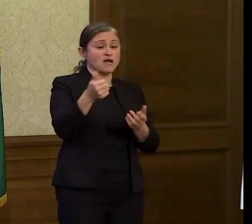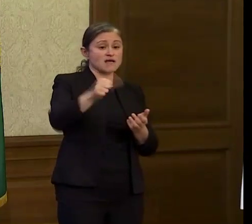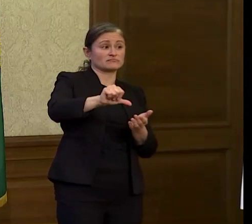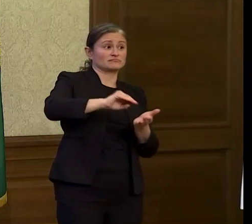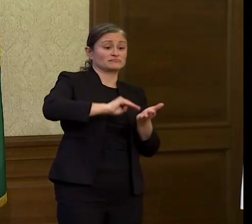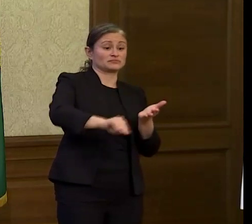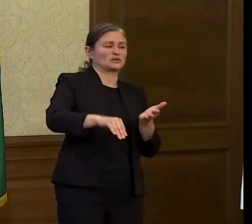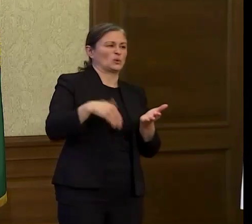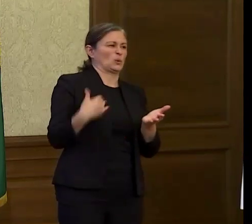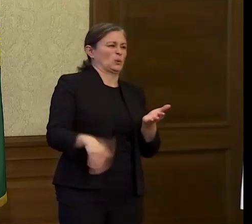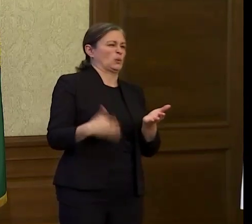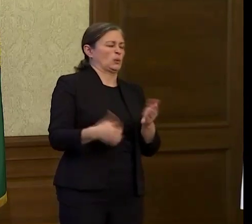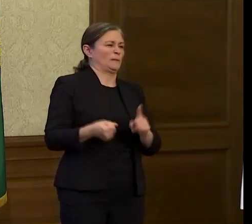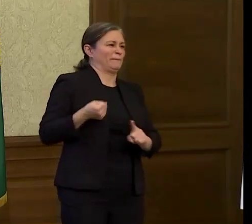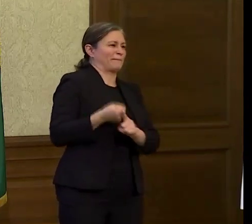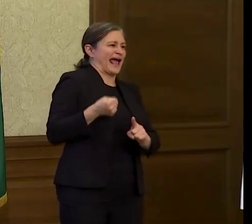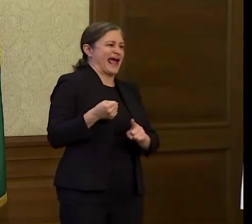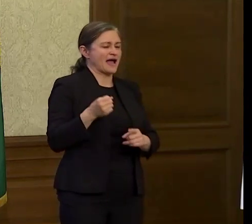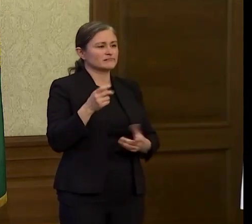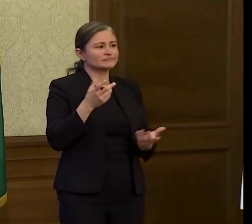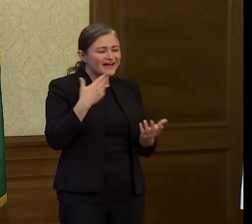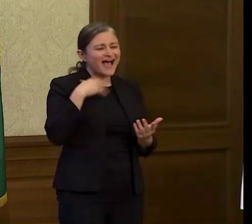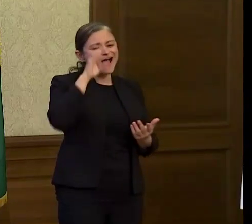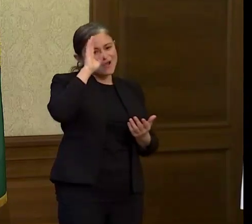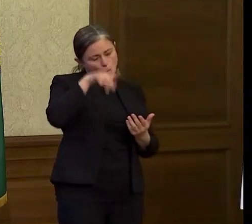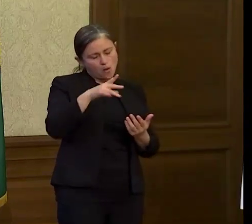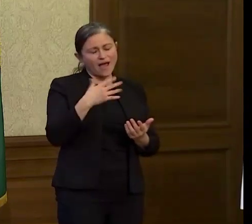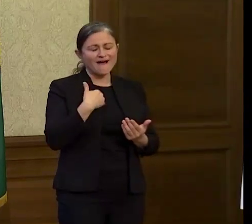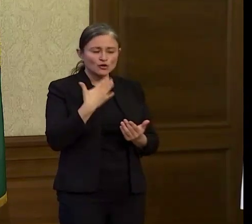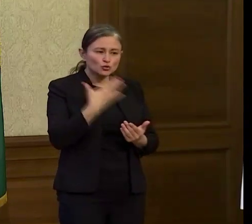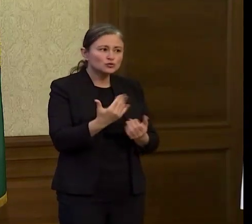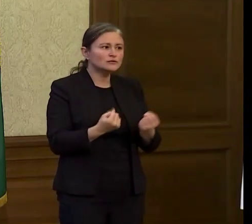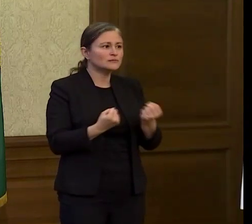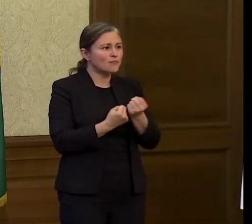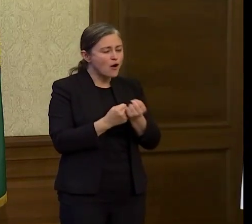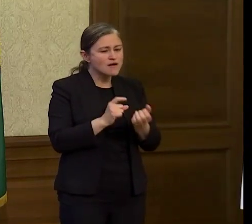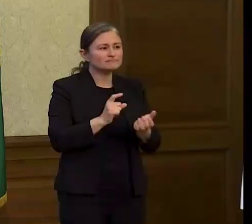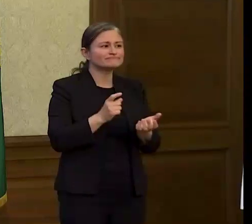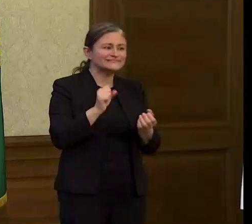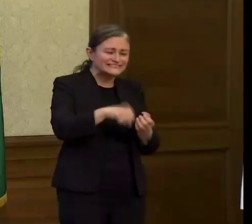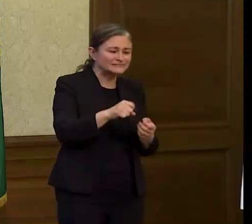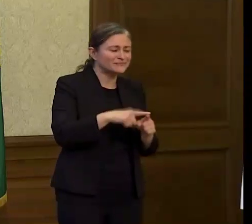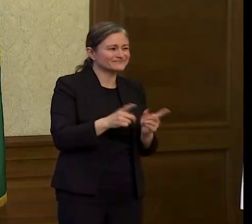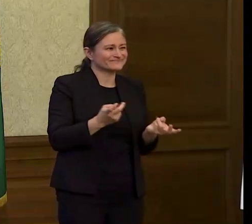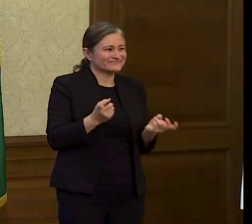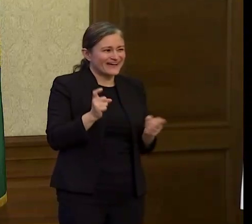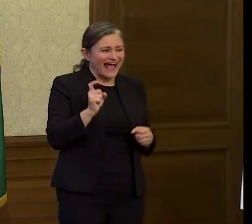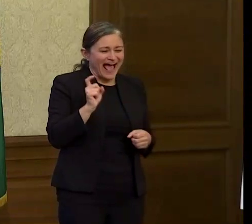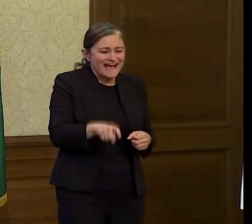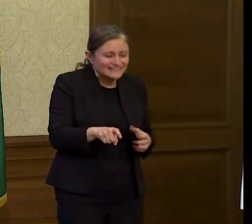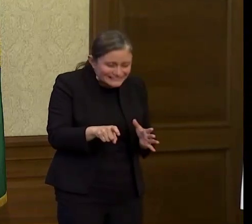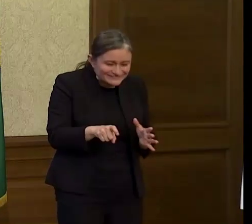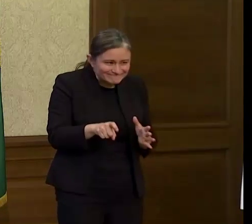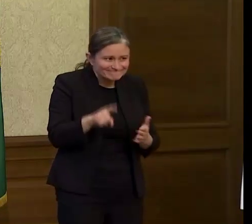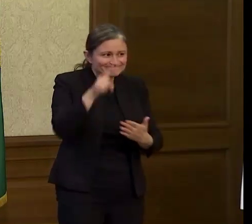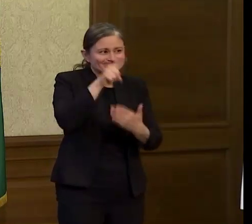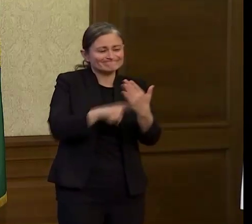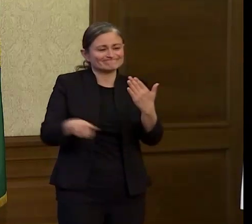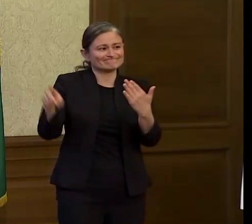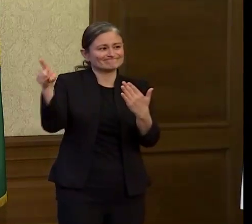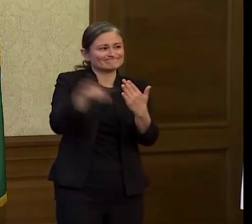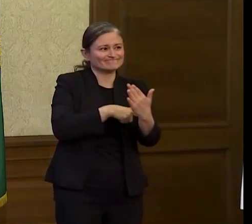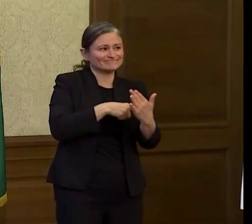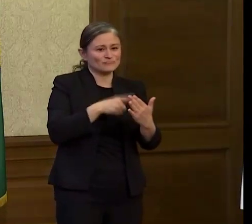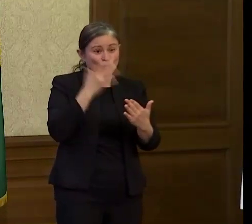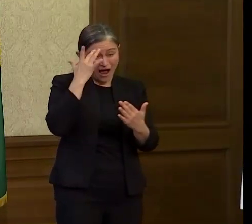I believe in, that I care for, but we have to be fiscally responsible in this regard. So right now, there's no